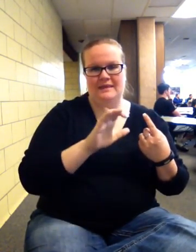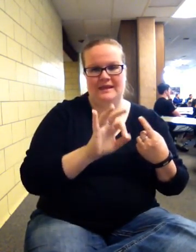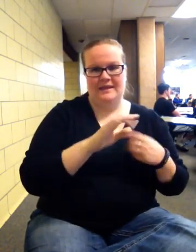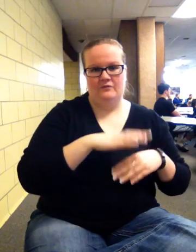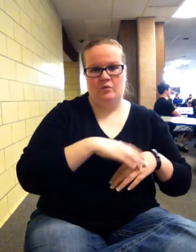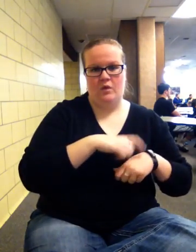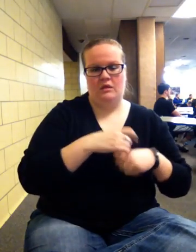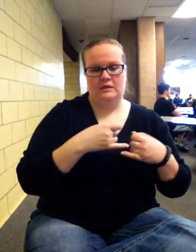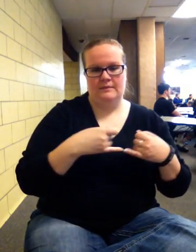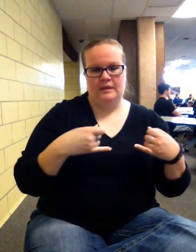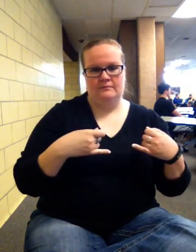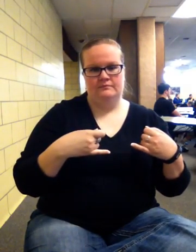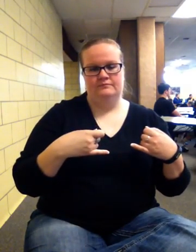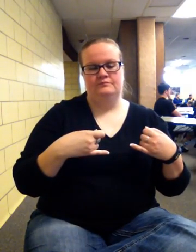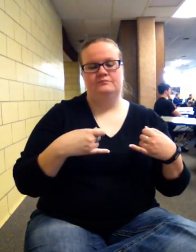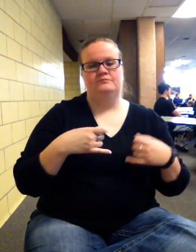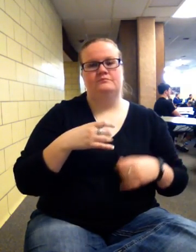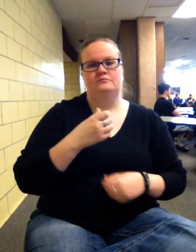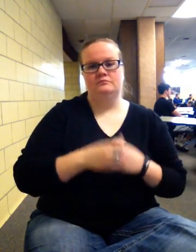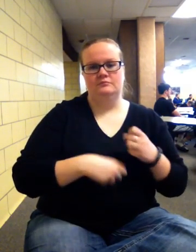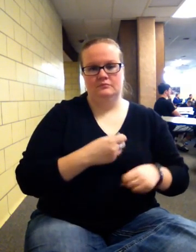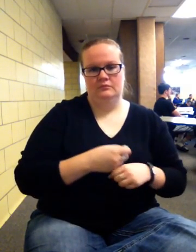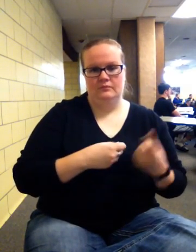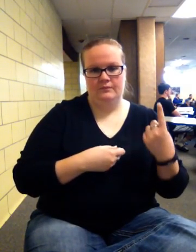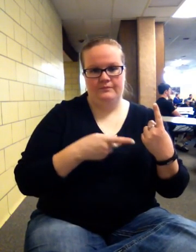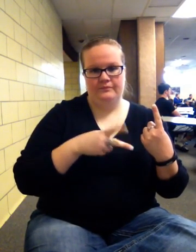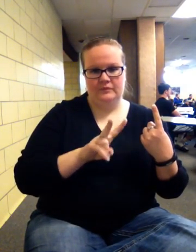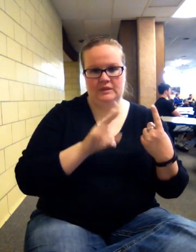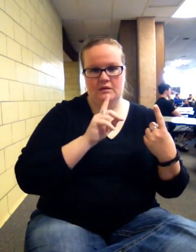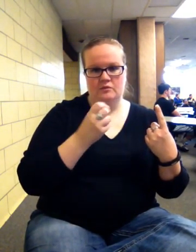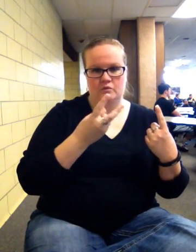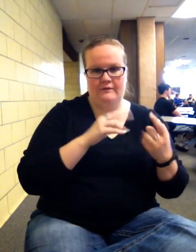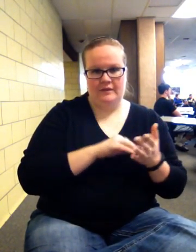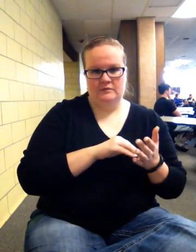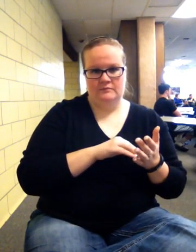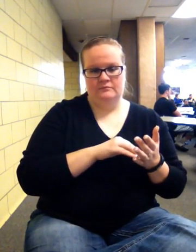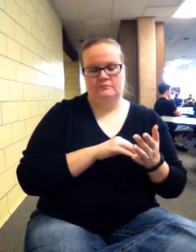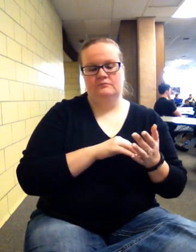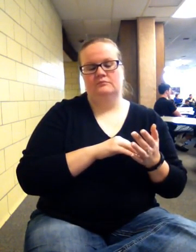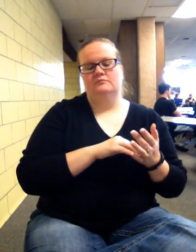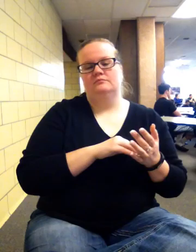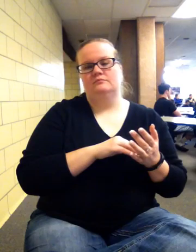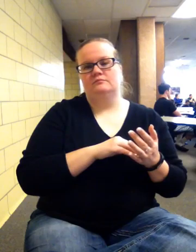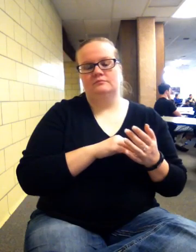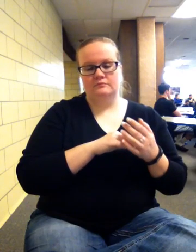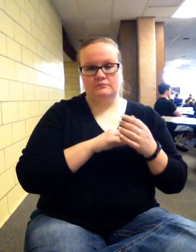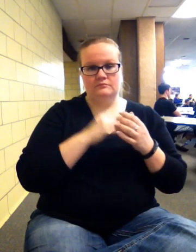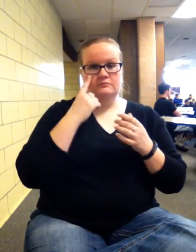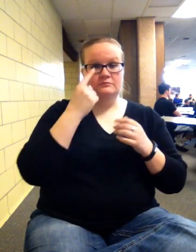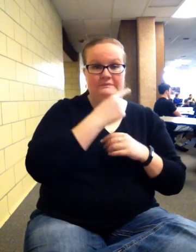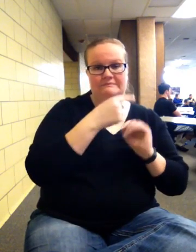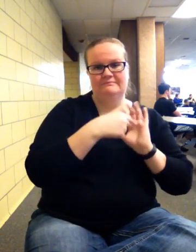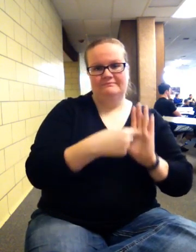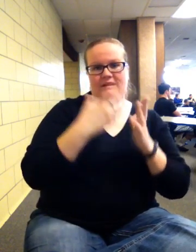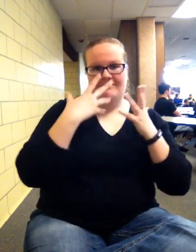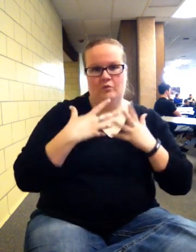timeline. So year one, present value is $12,000. Well, in this example, unfortunately, it is.